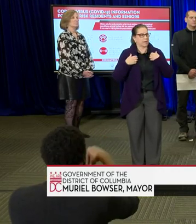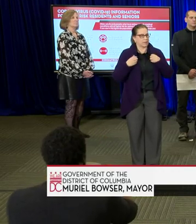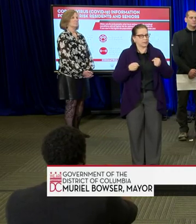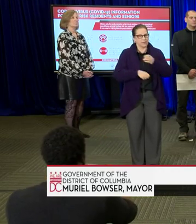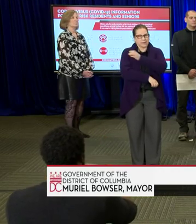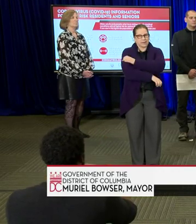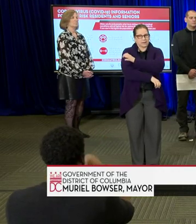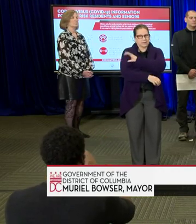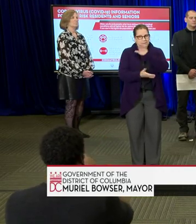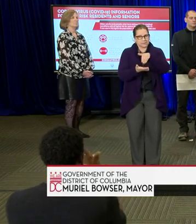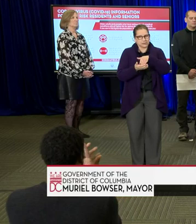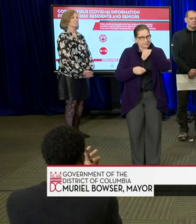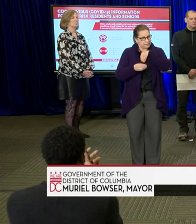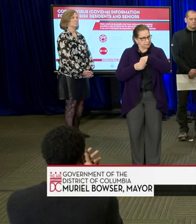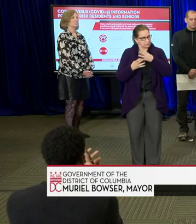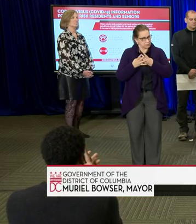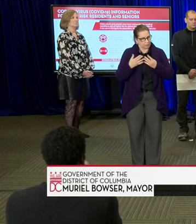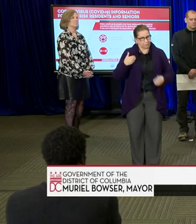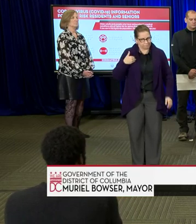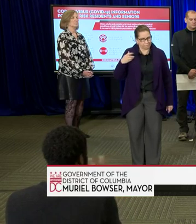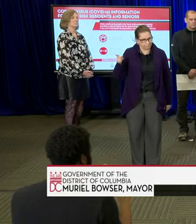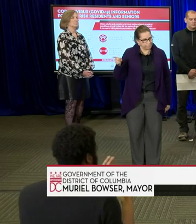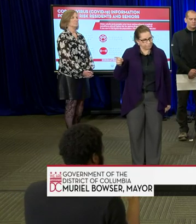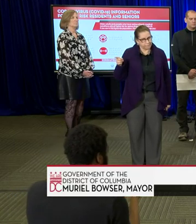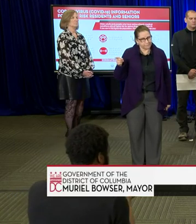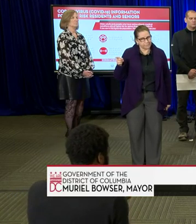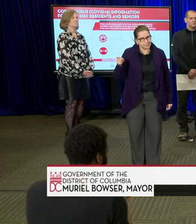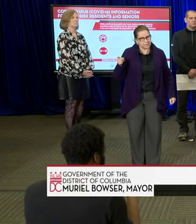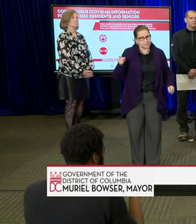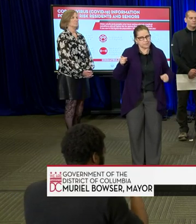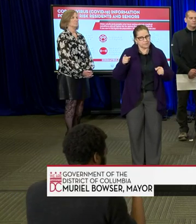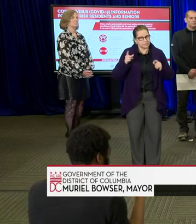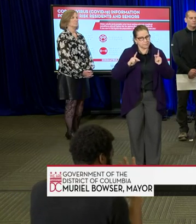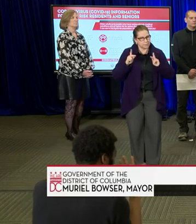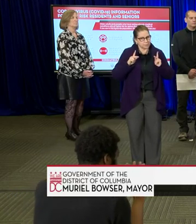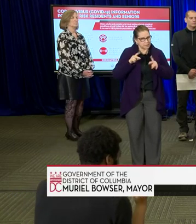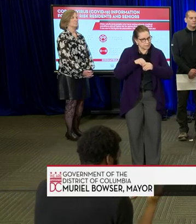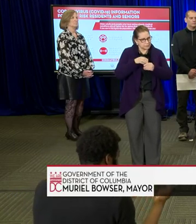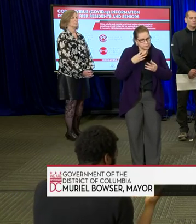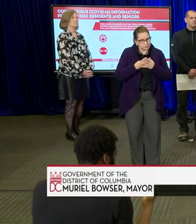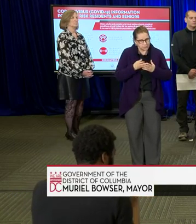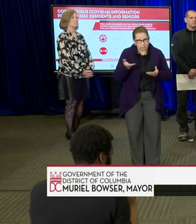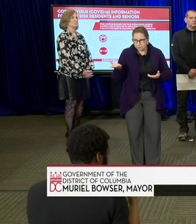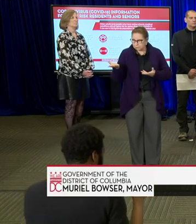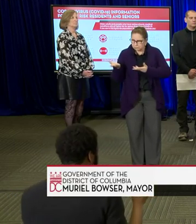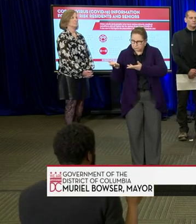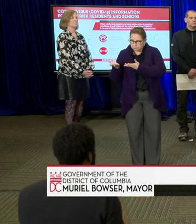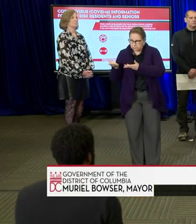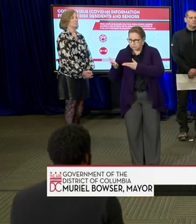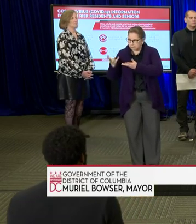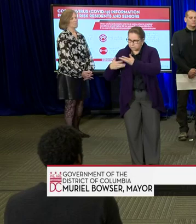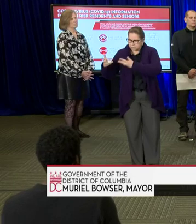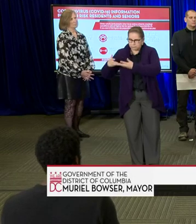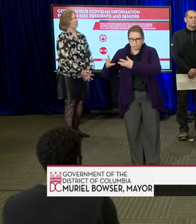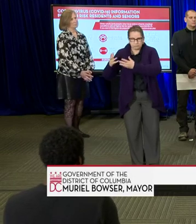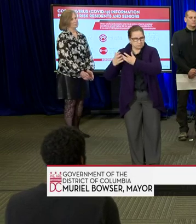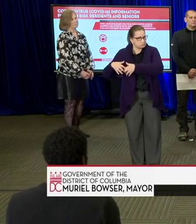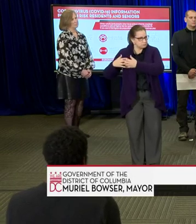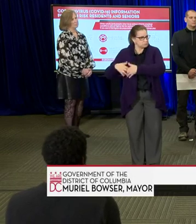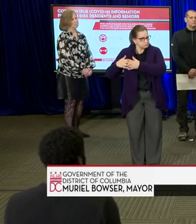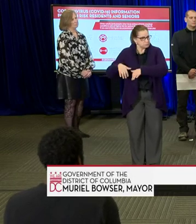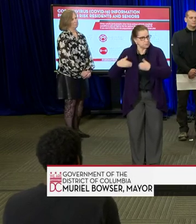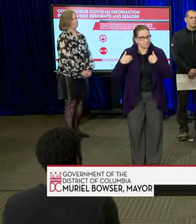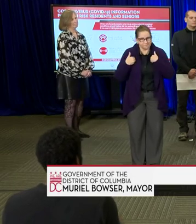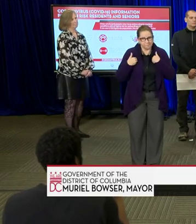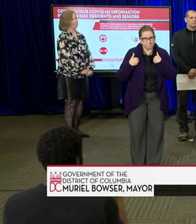regular visits with the inmates. And as of right now, they have deemed the medically to only test that one